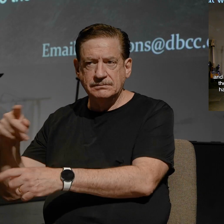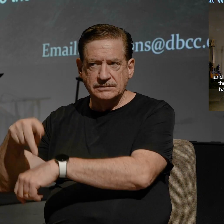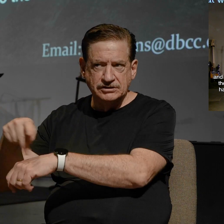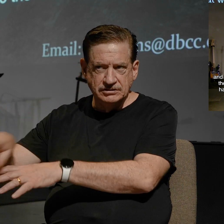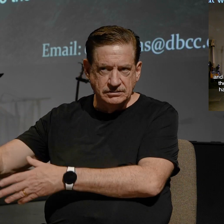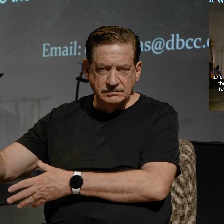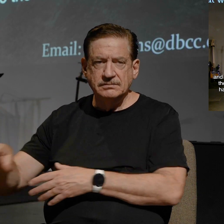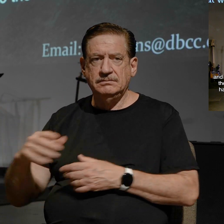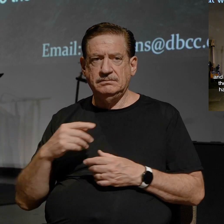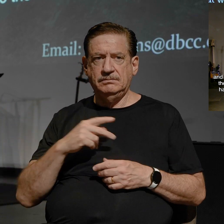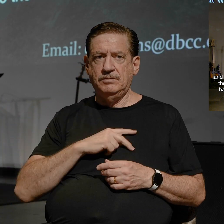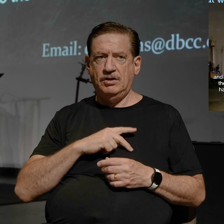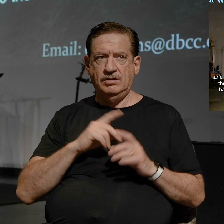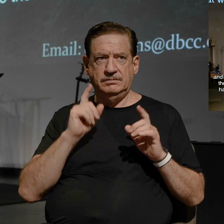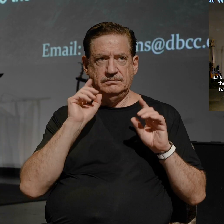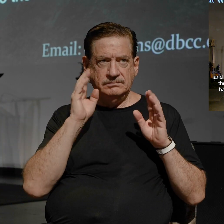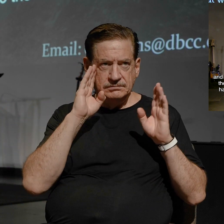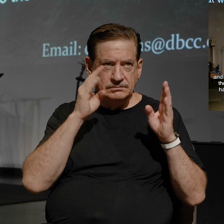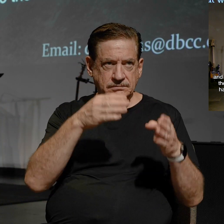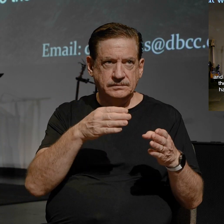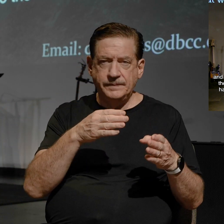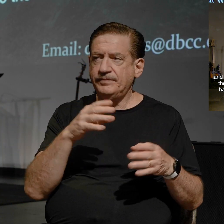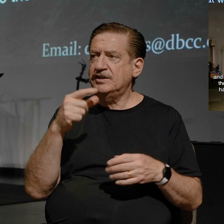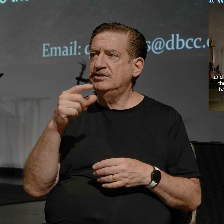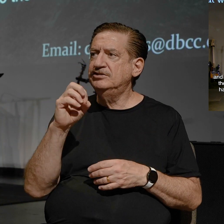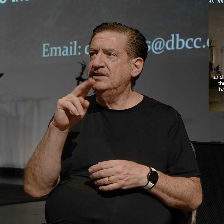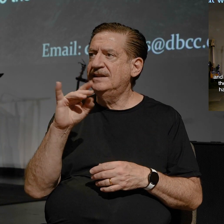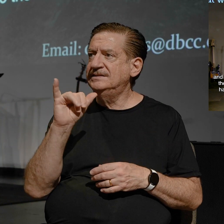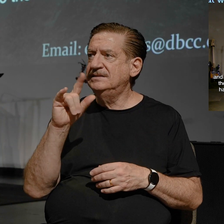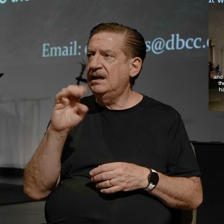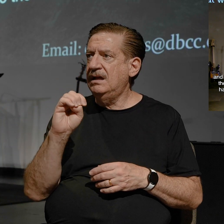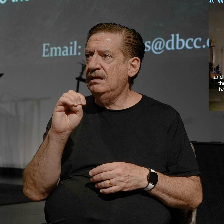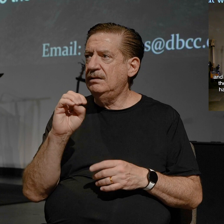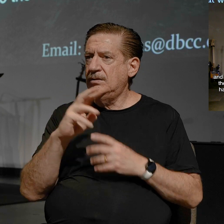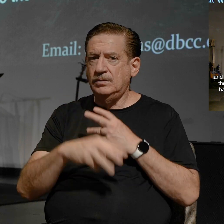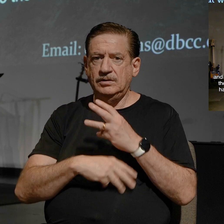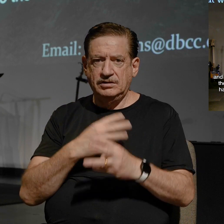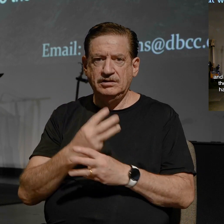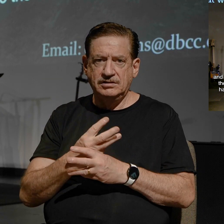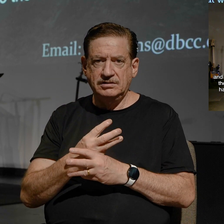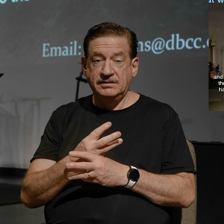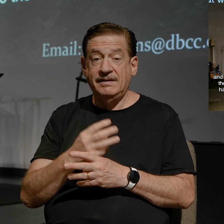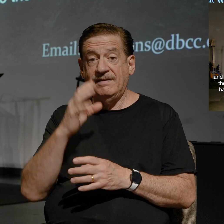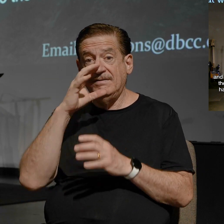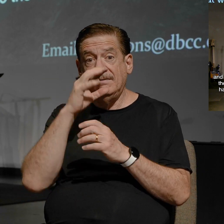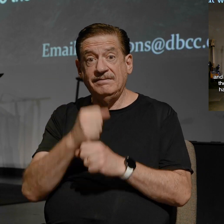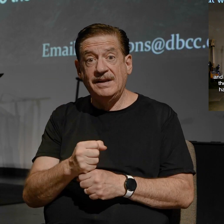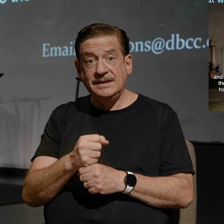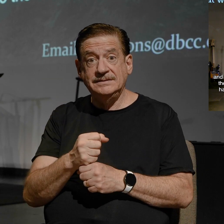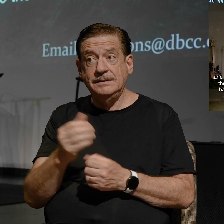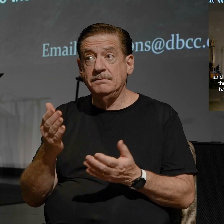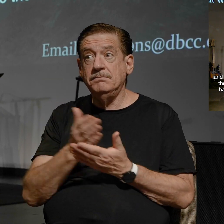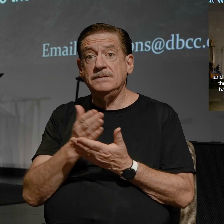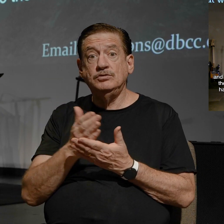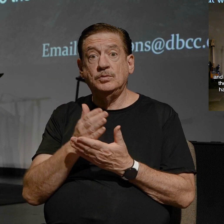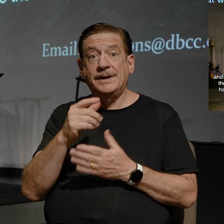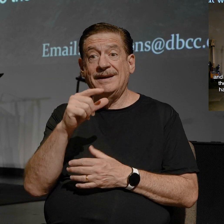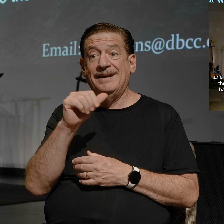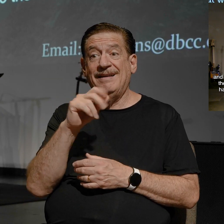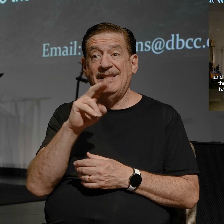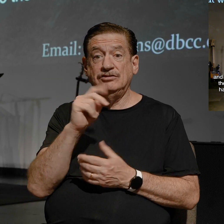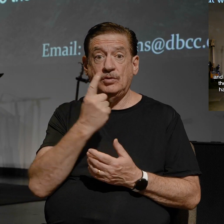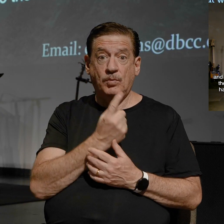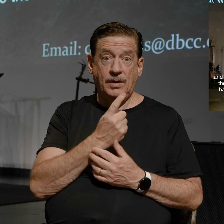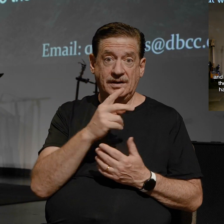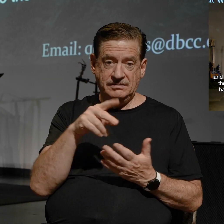the Gentile world. Now, what's fascinating, everyone, is that between Galatians 1, the passage we read,